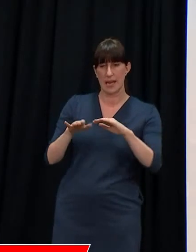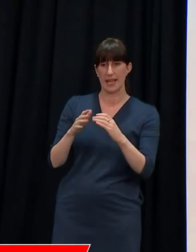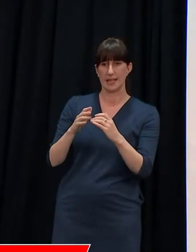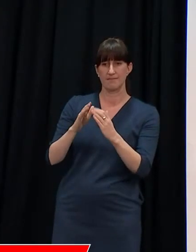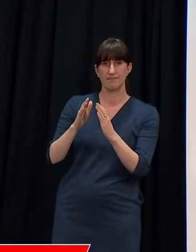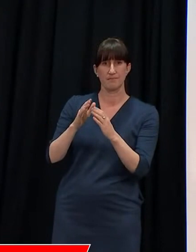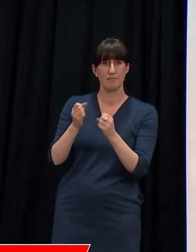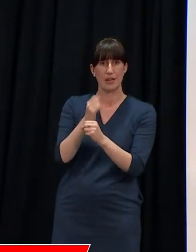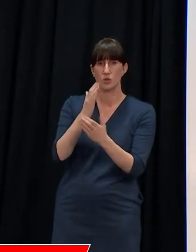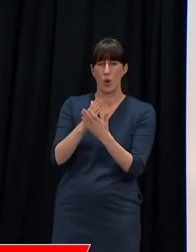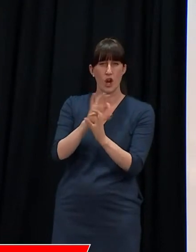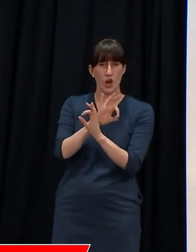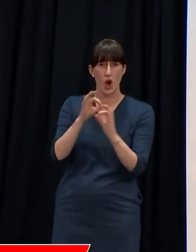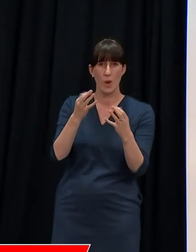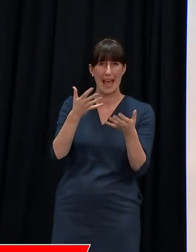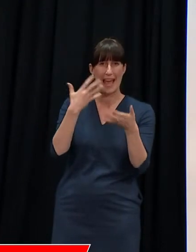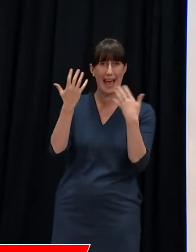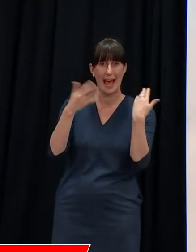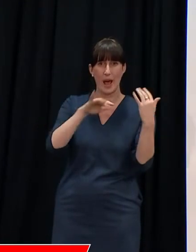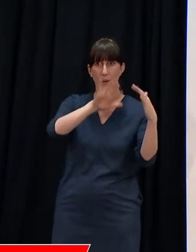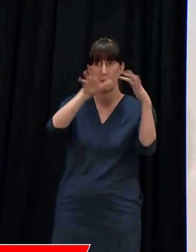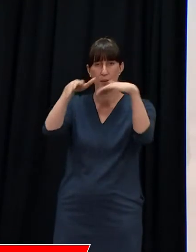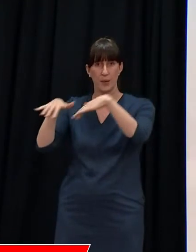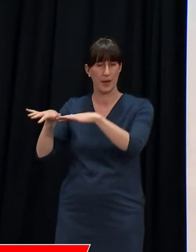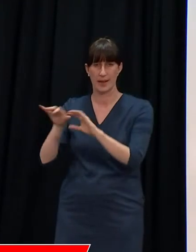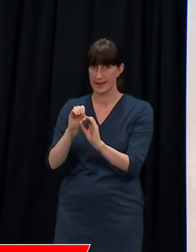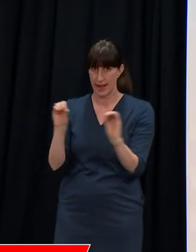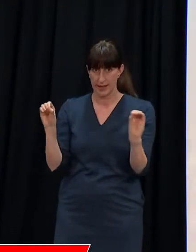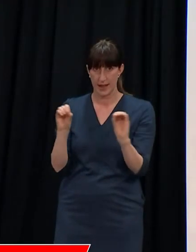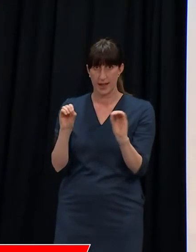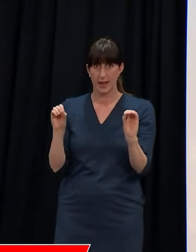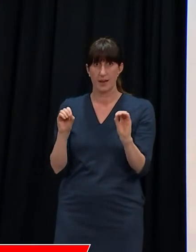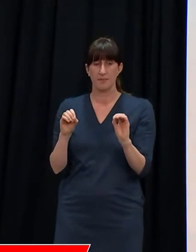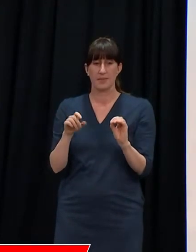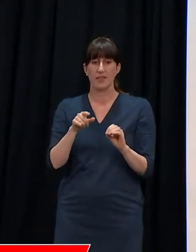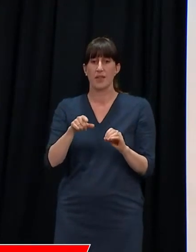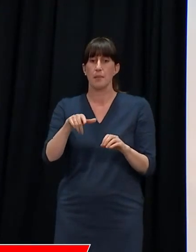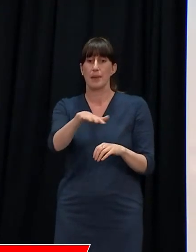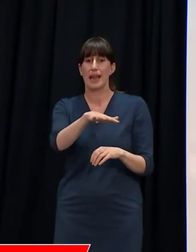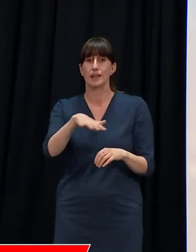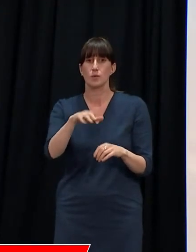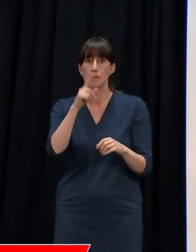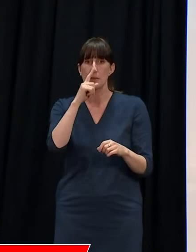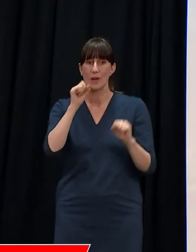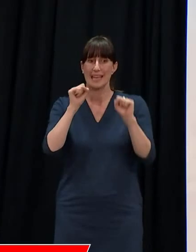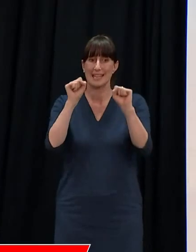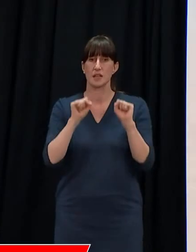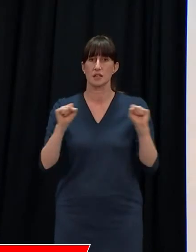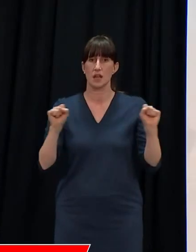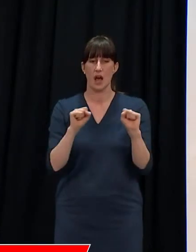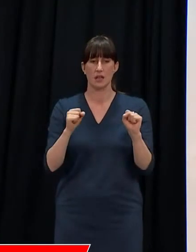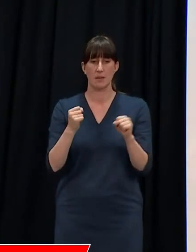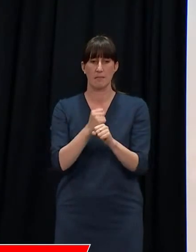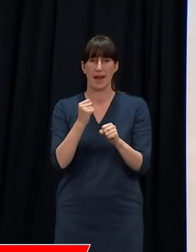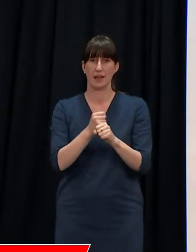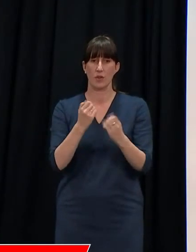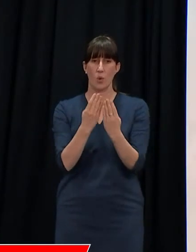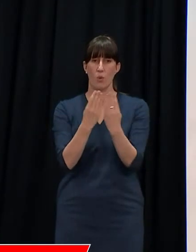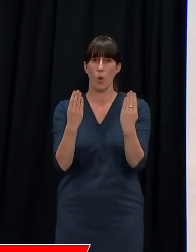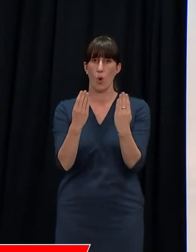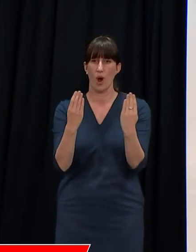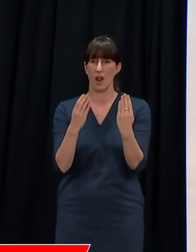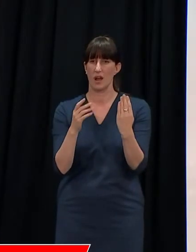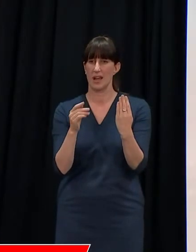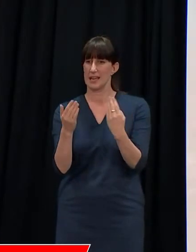enhance the protections around the outdoor area used by returnees for fresh air and exercise. The wall of the walkway, the